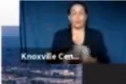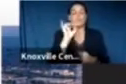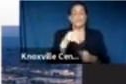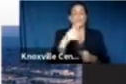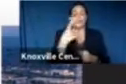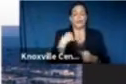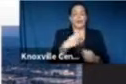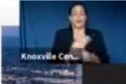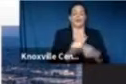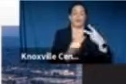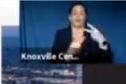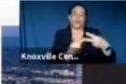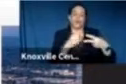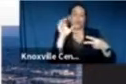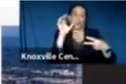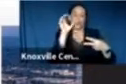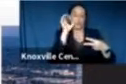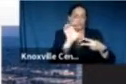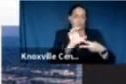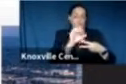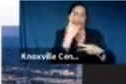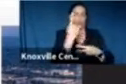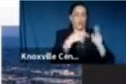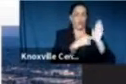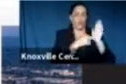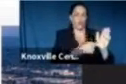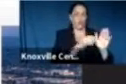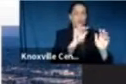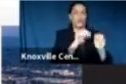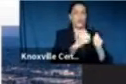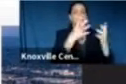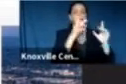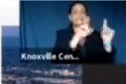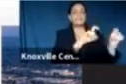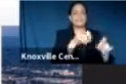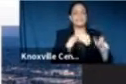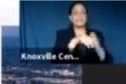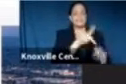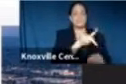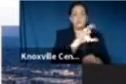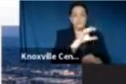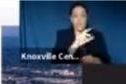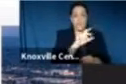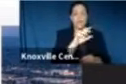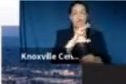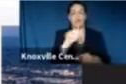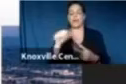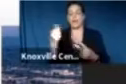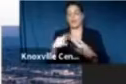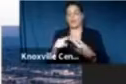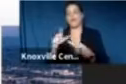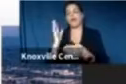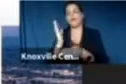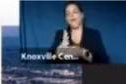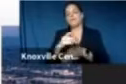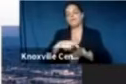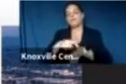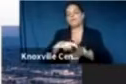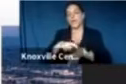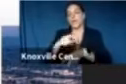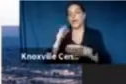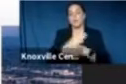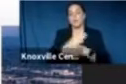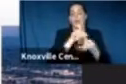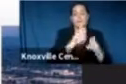we are utilizing 2 bar graphs, one that shows a sample of the tests conducted for Knox County residents and another for average time between specimen